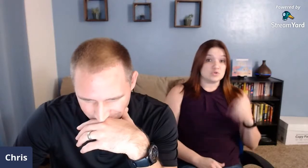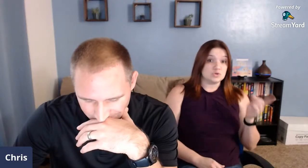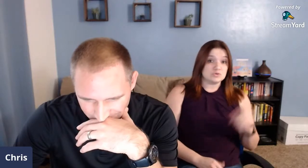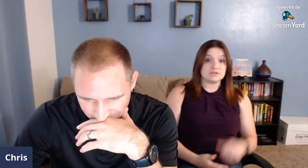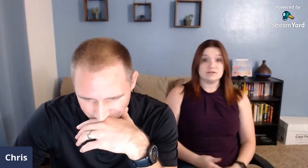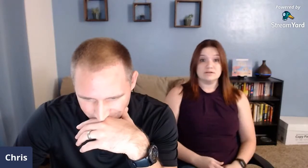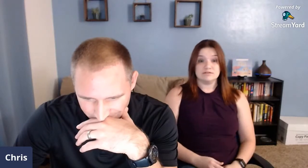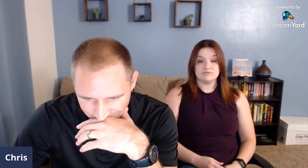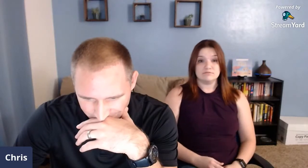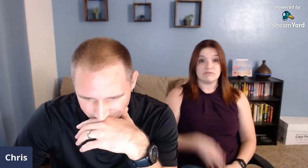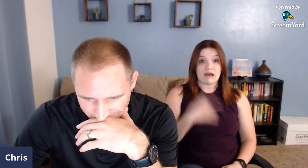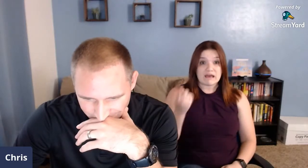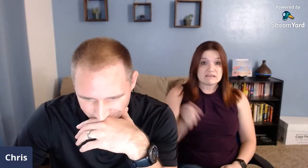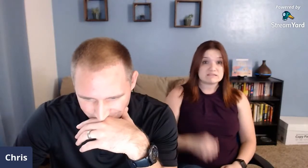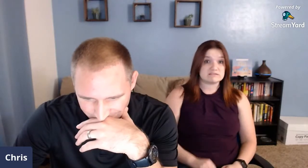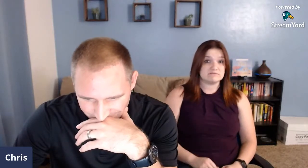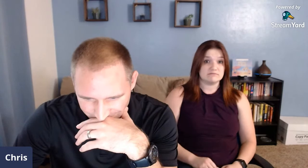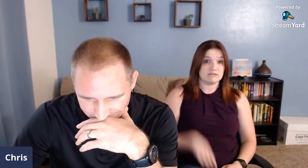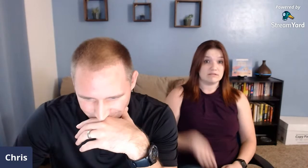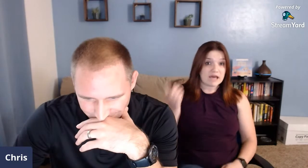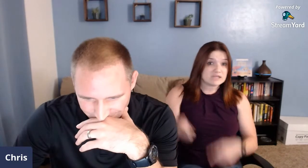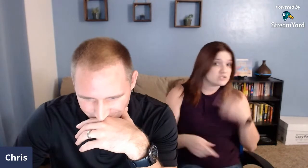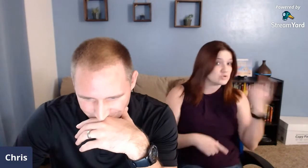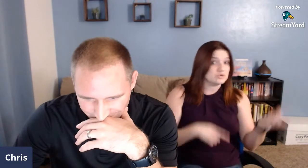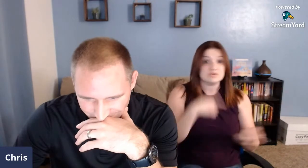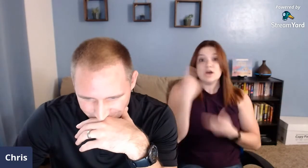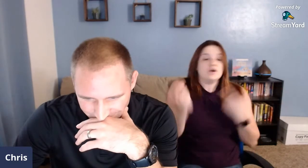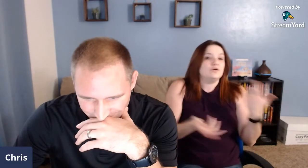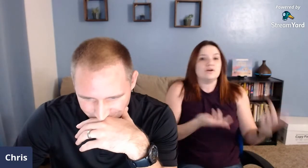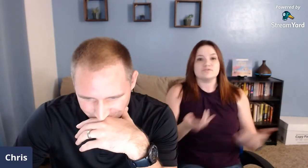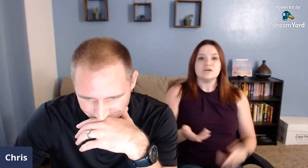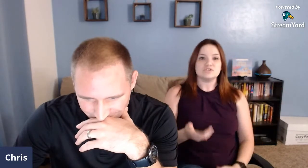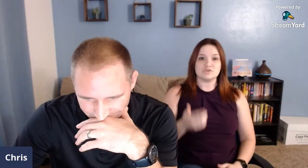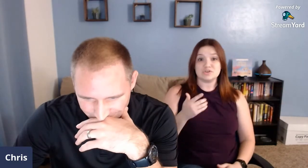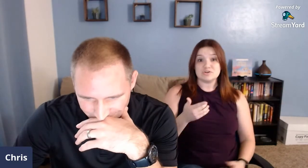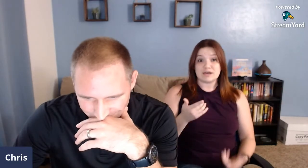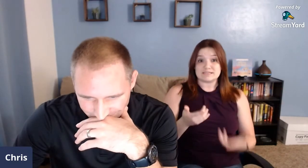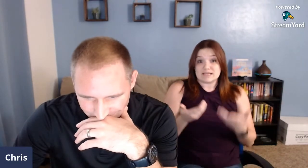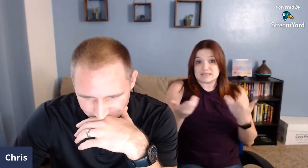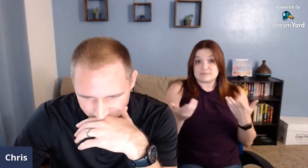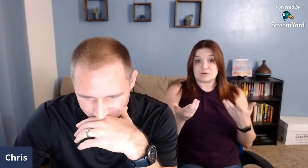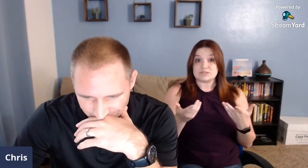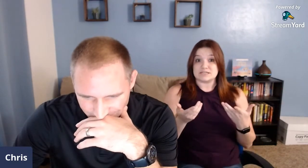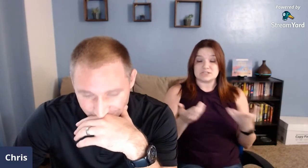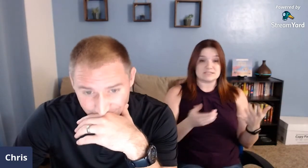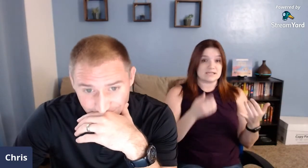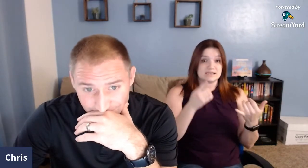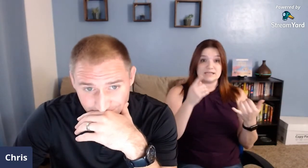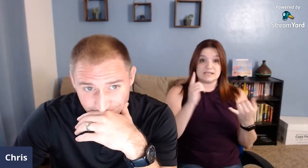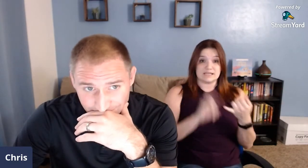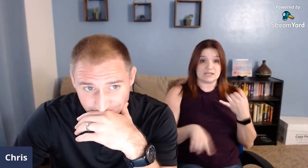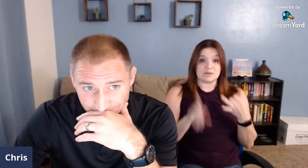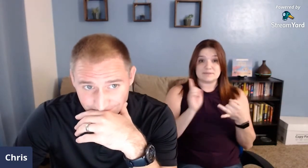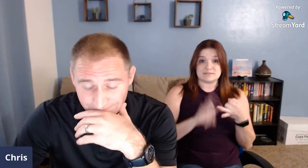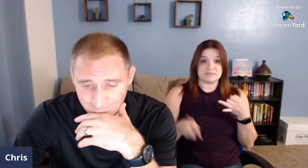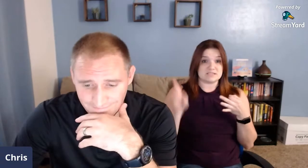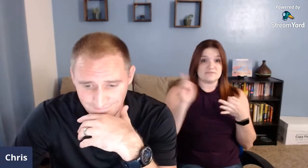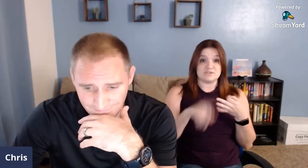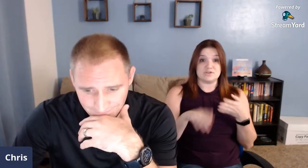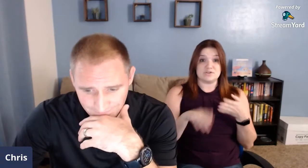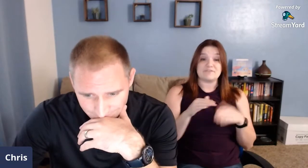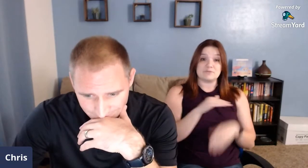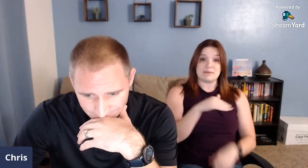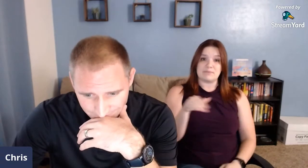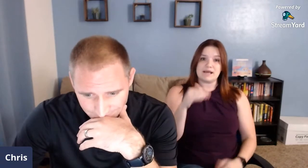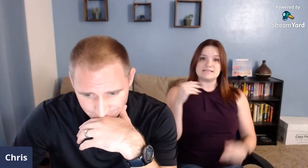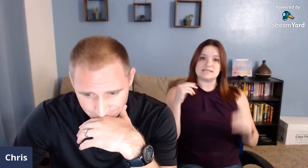interesting, truth, lies, truth, who knows? So you as a person, just like a therapist, a police officer,